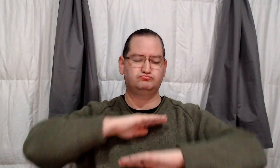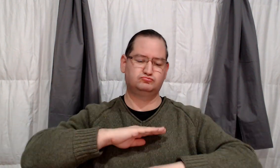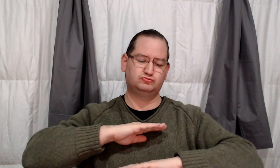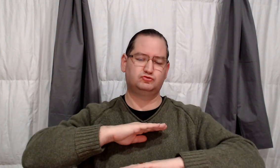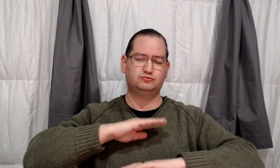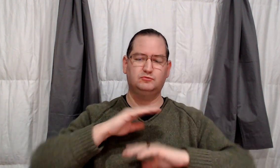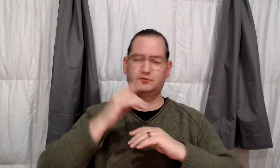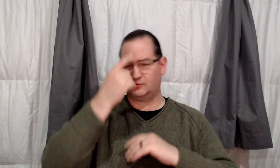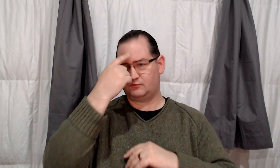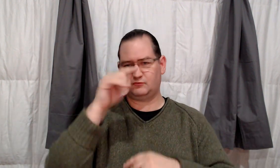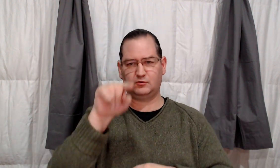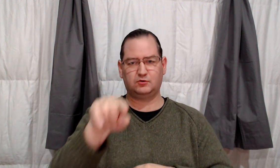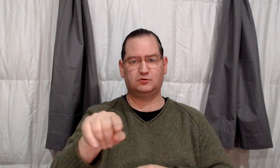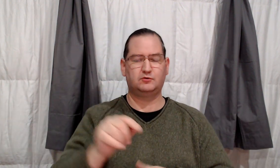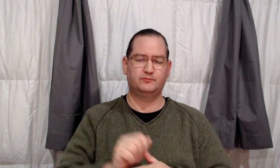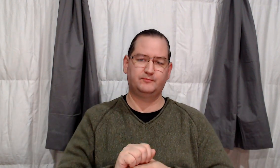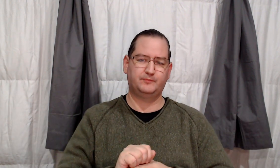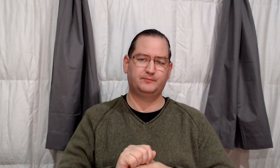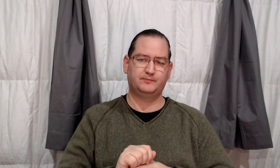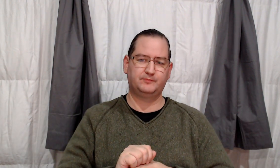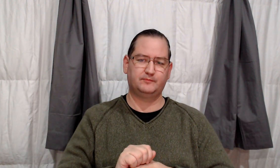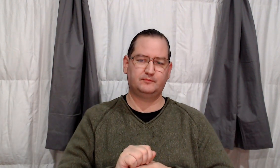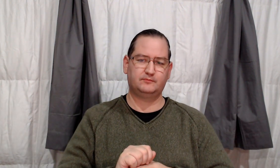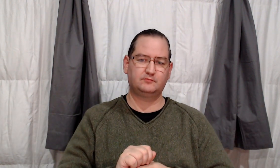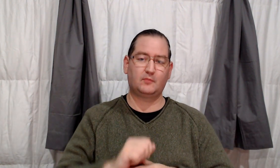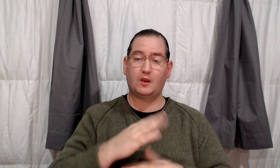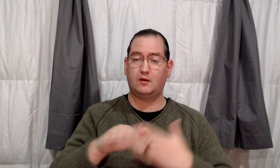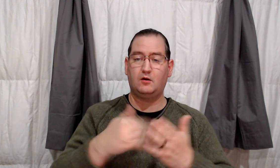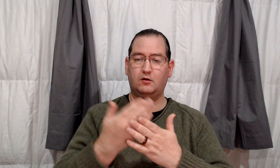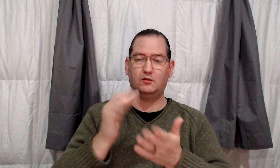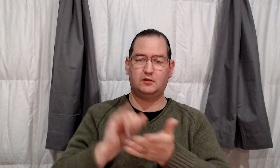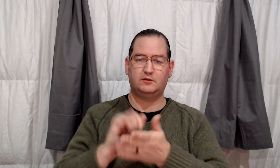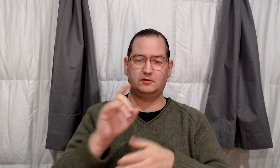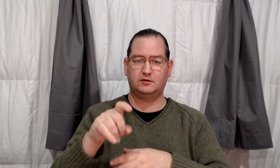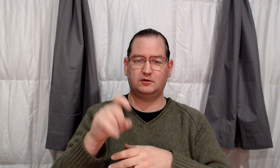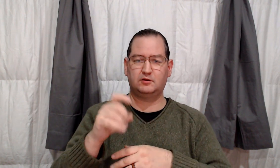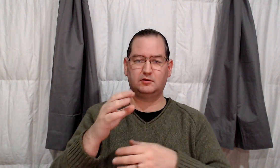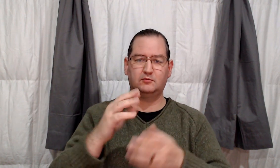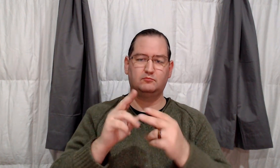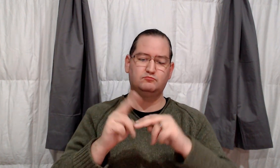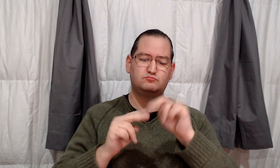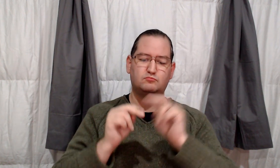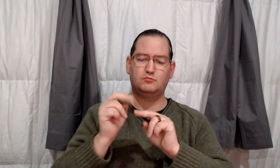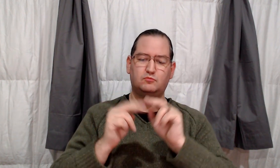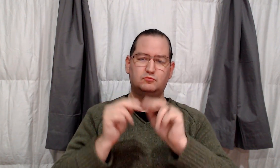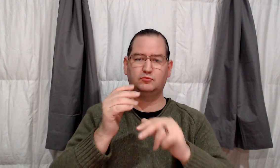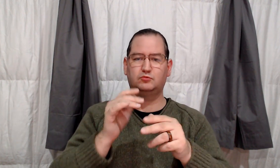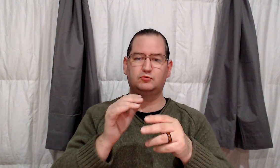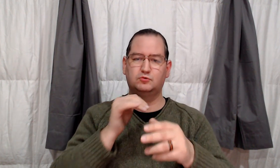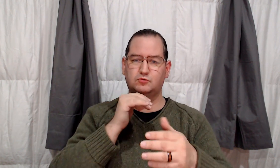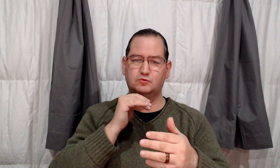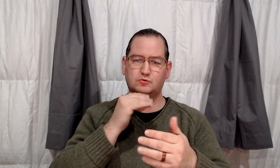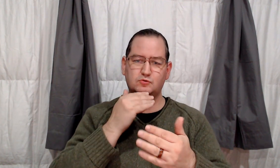And all that's needed to build a good rapport with the unconscious is to have a line of communication.